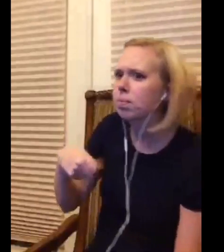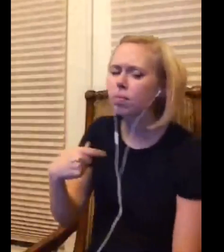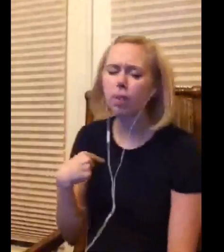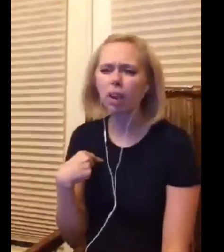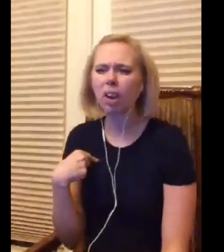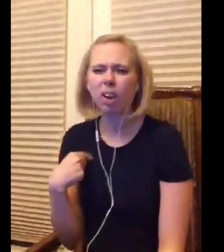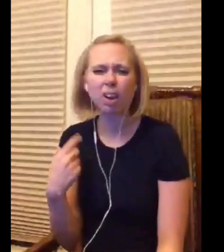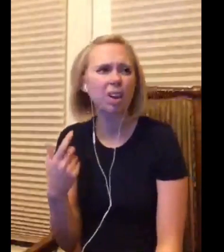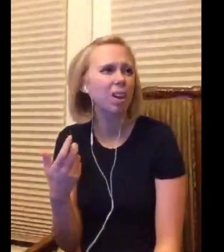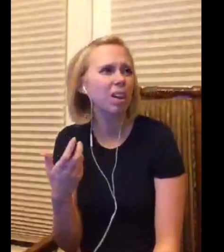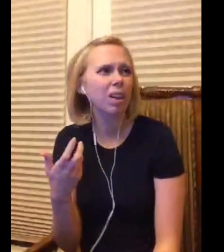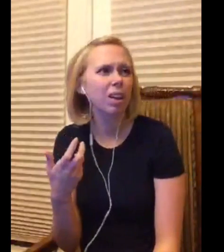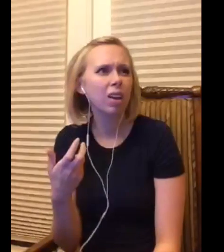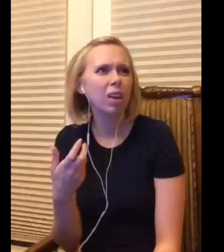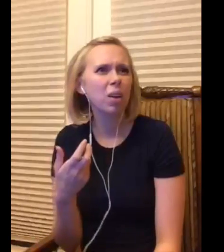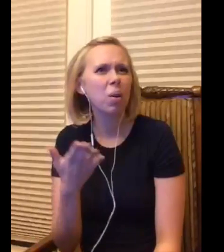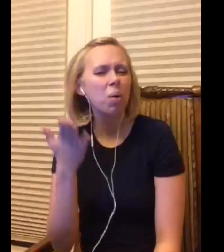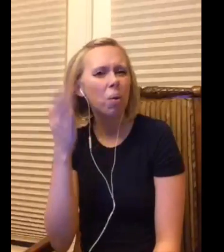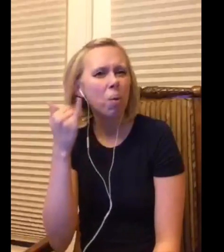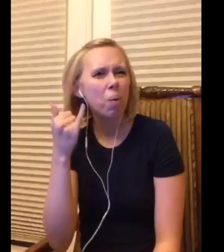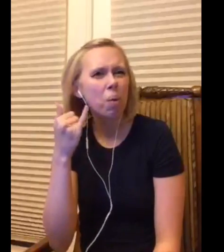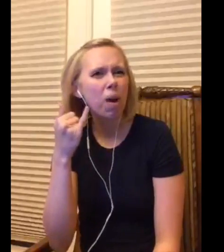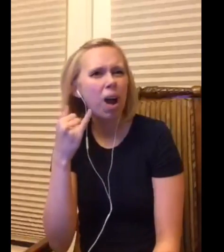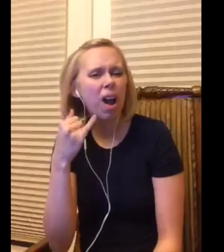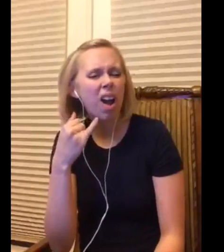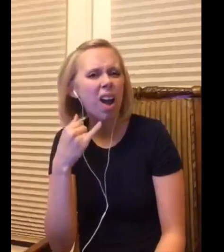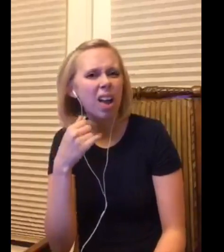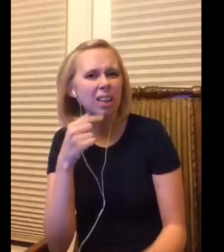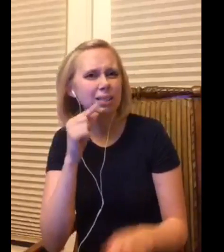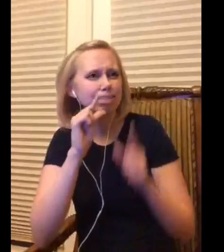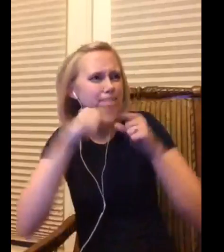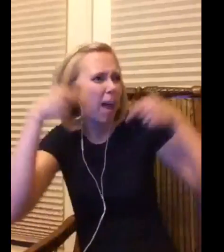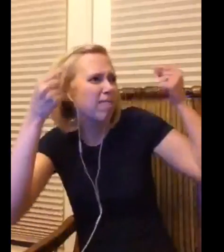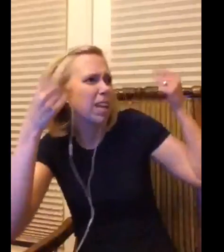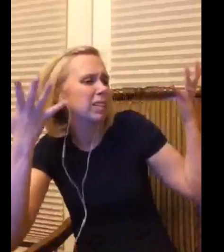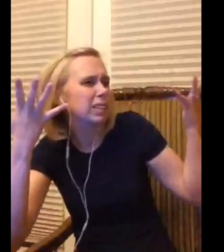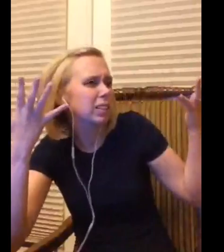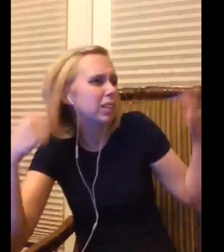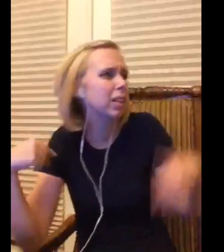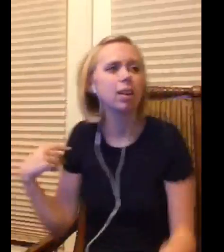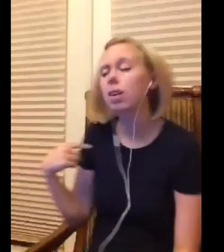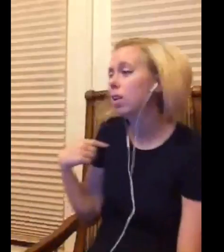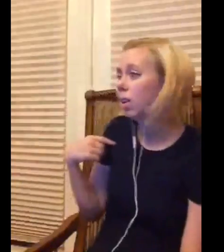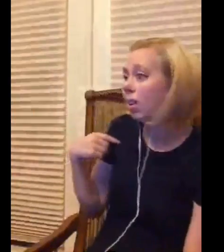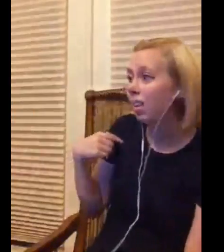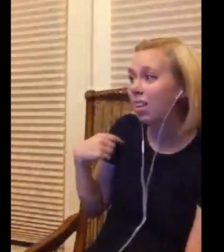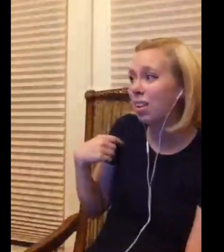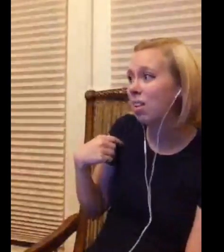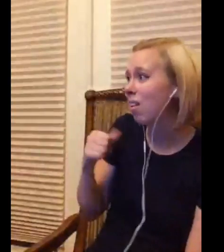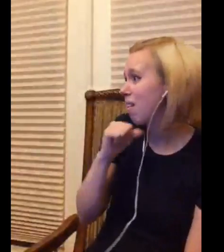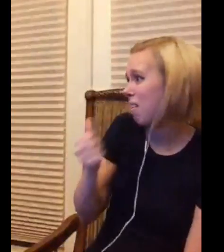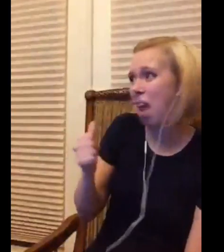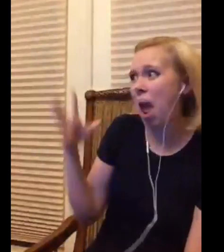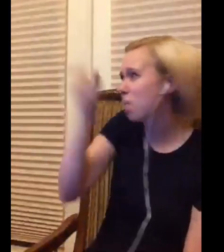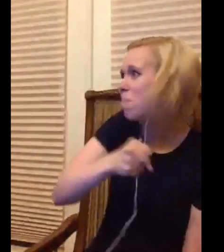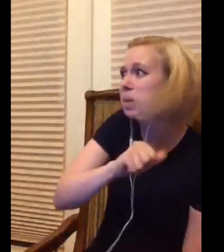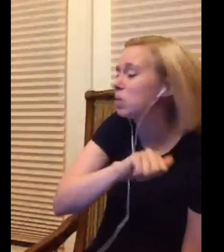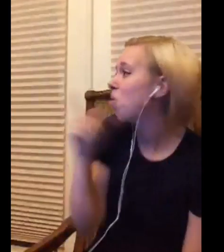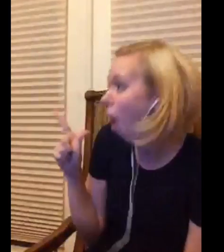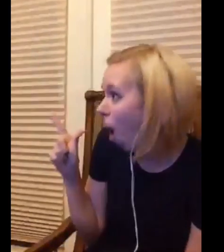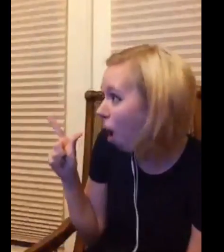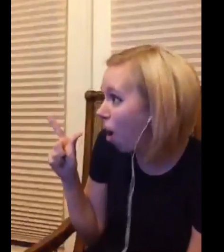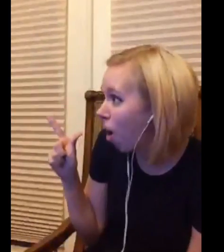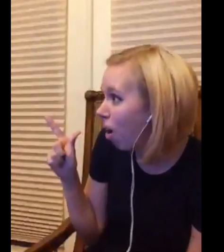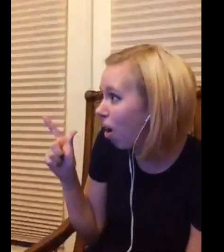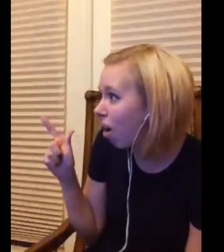all. I said, and when we review this, won't you do better? He said, yes, ma'am, I can do better. You